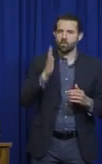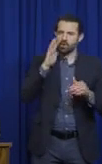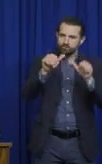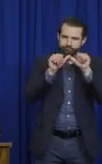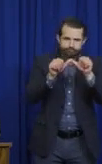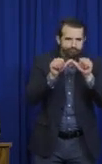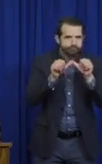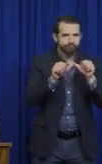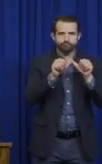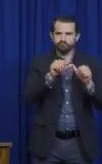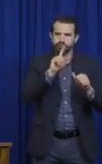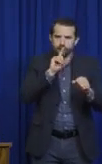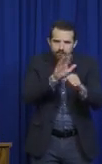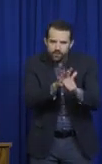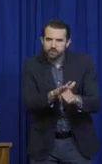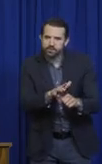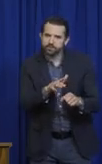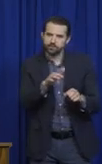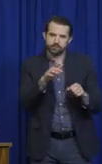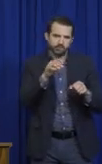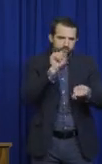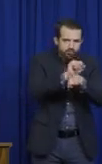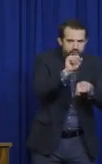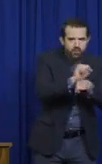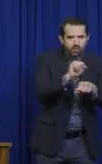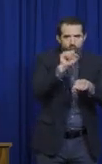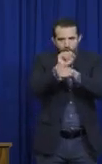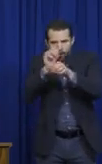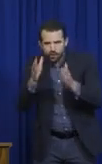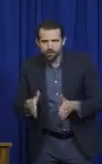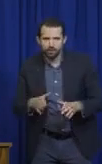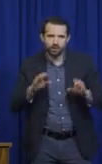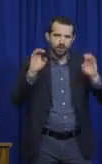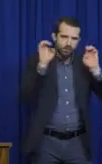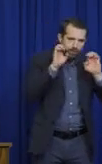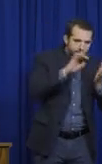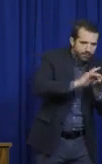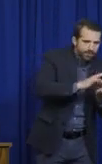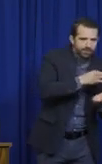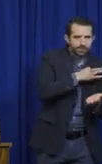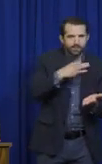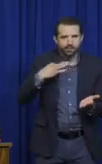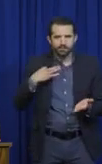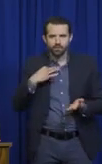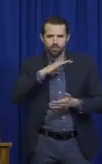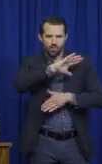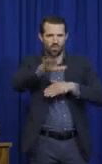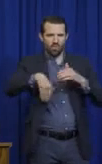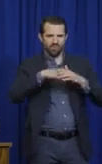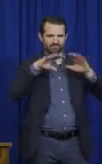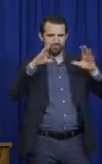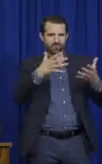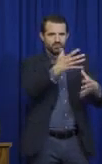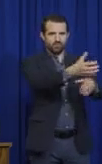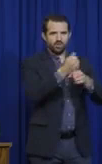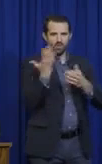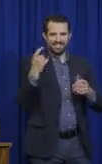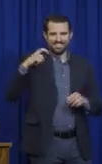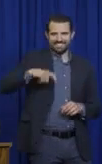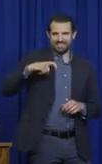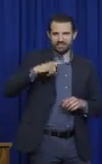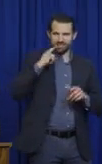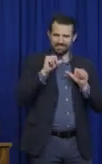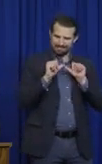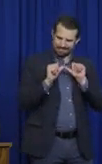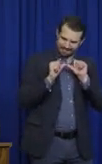healthcare workers, as well as emergency medical personnel, receive the PPE that they need so they can continue